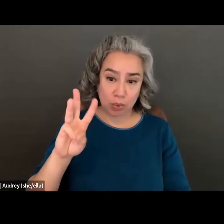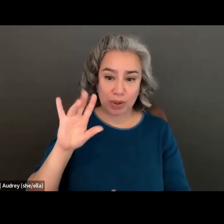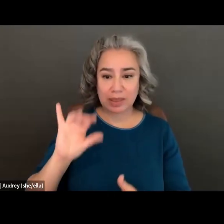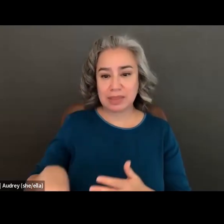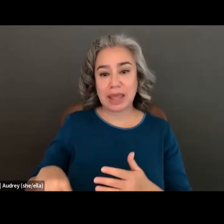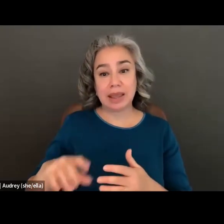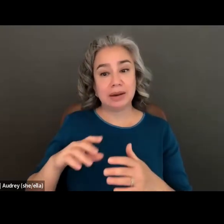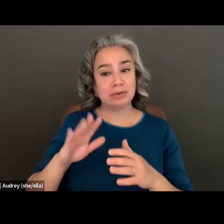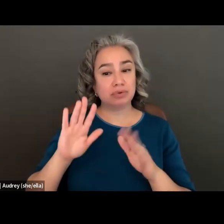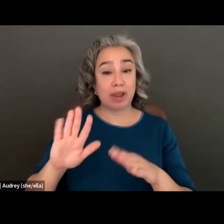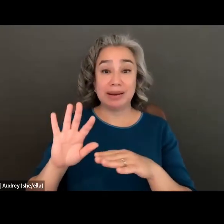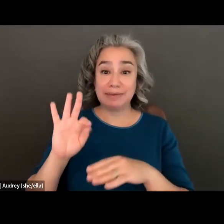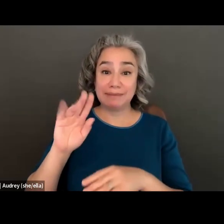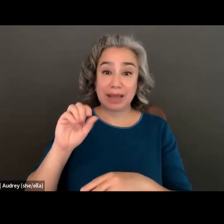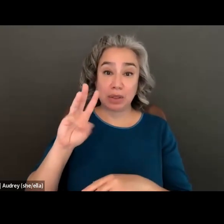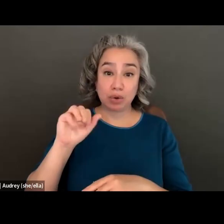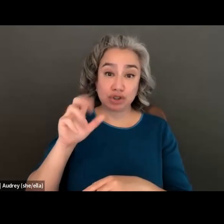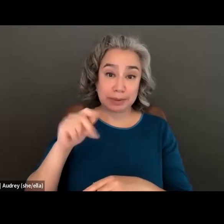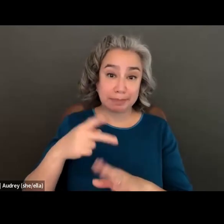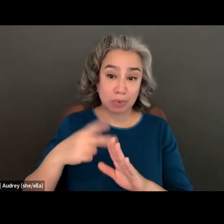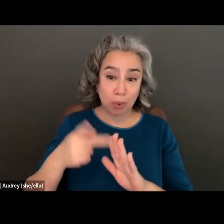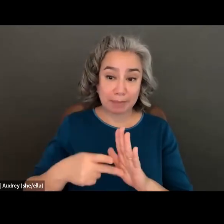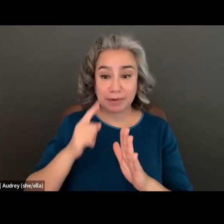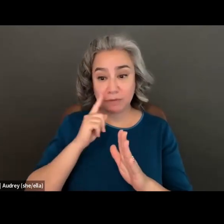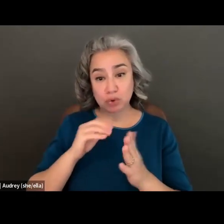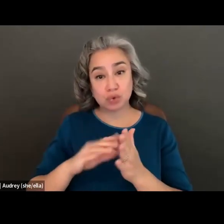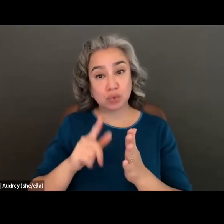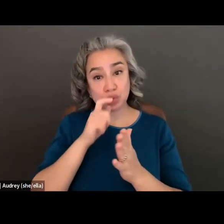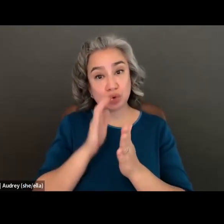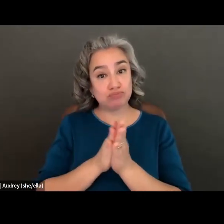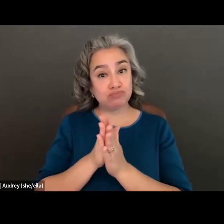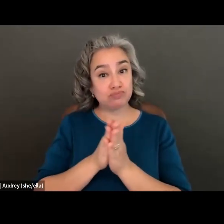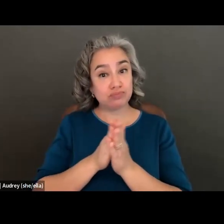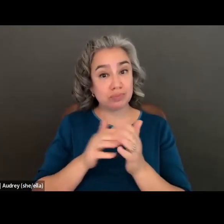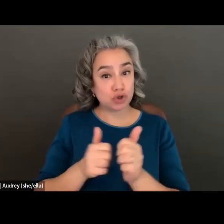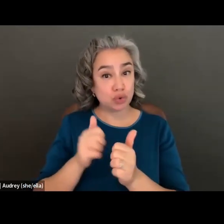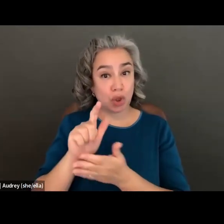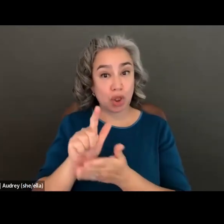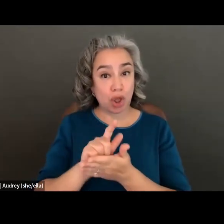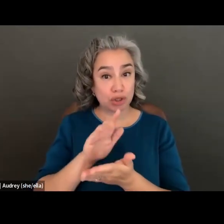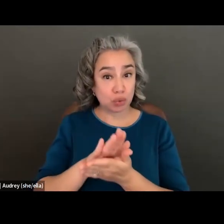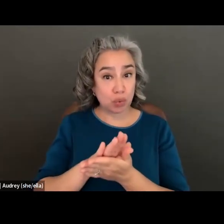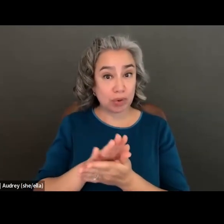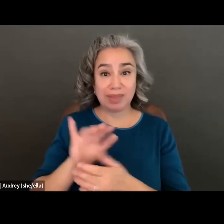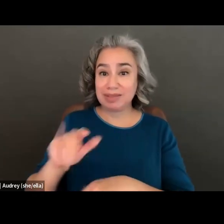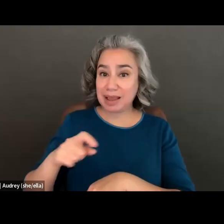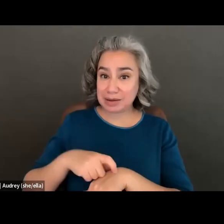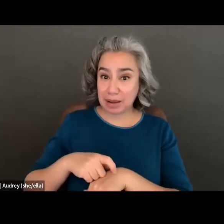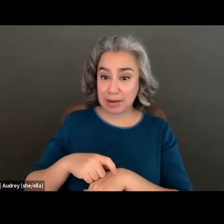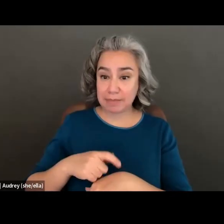with disability who was interested to pursue law school. During my time, I wrote